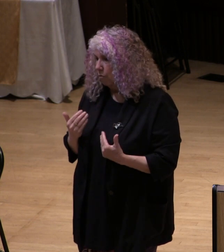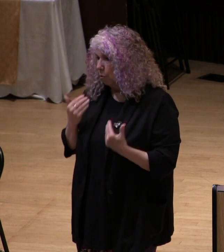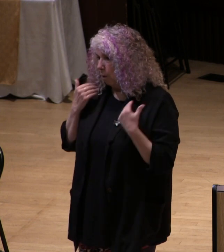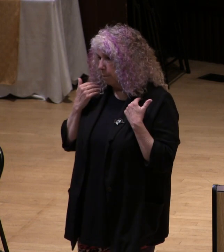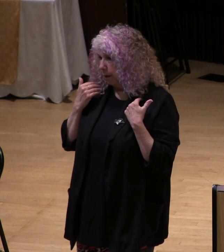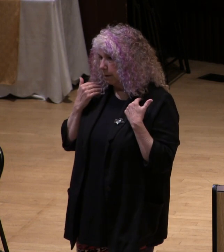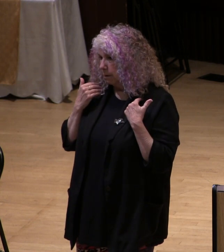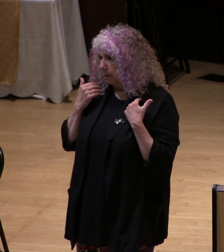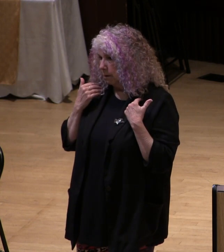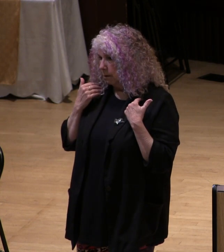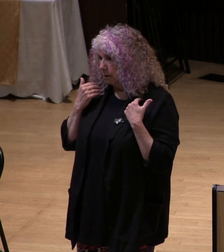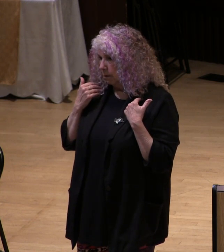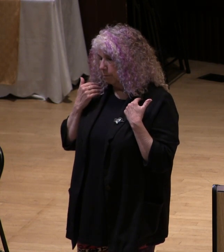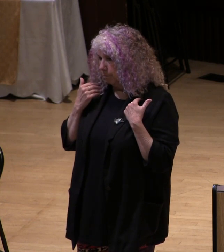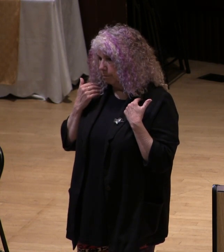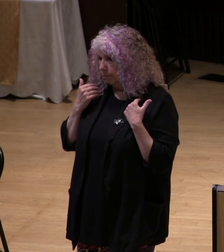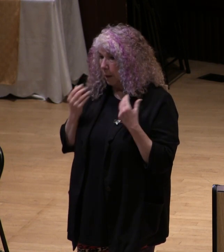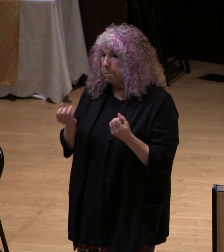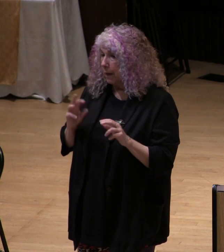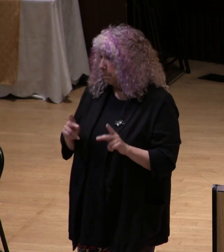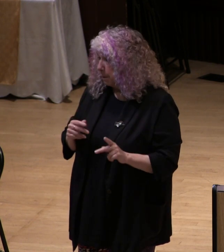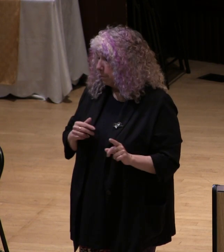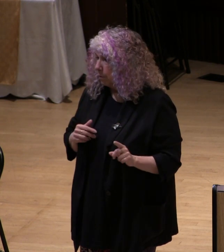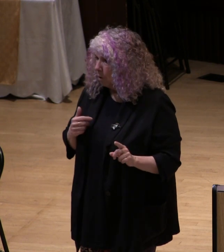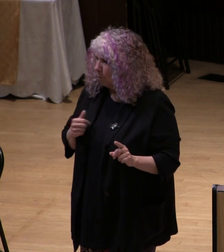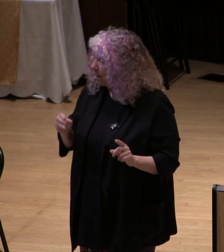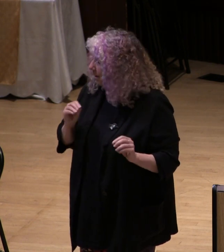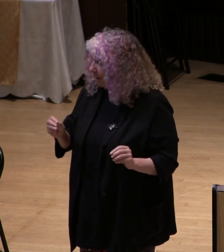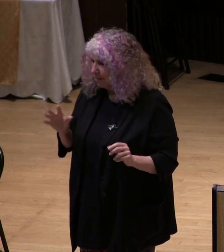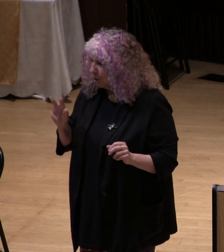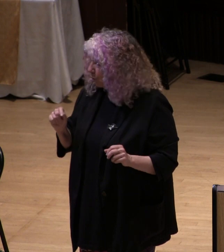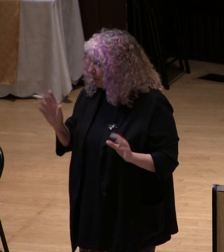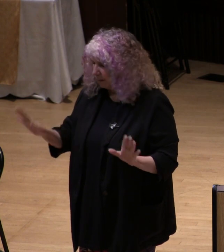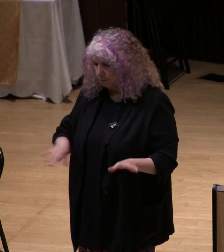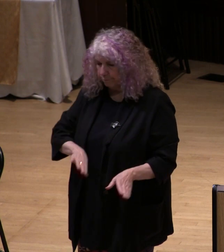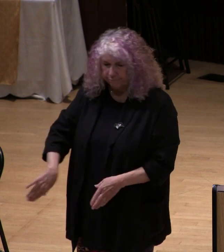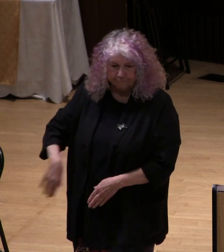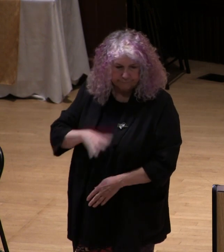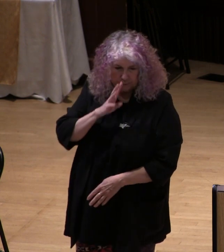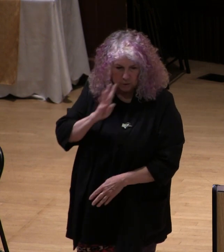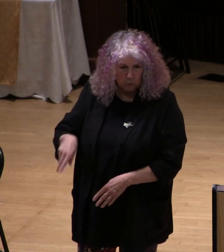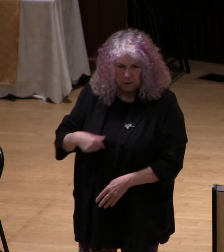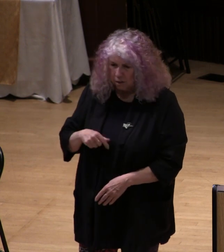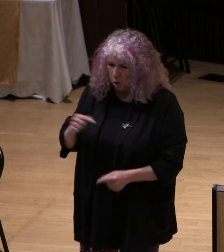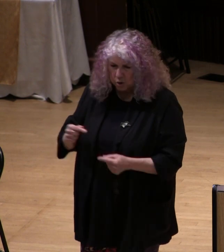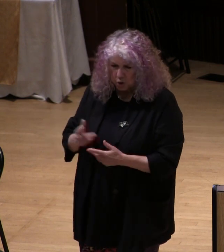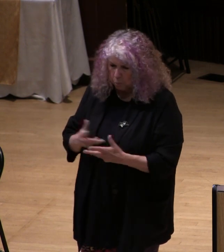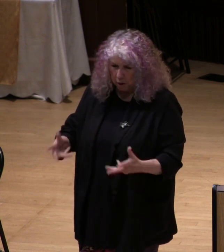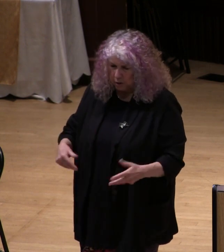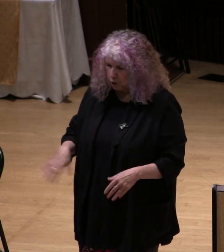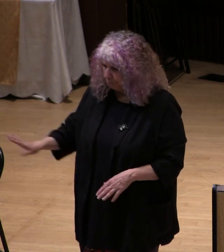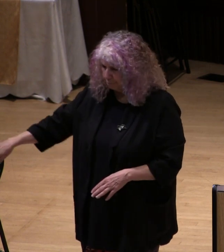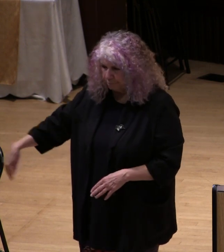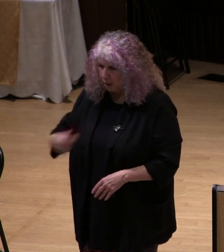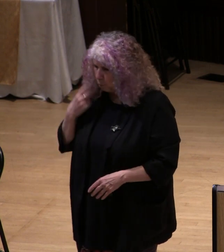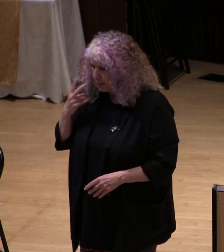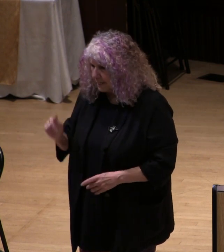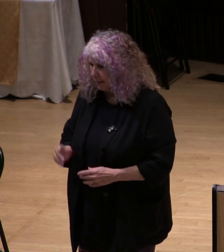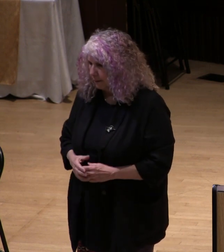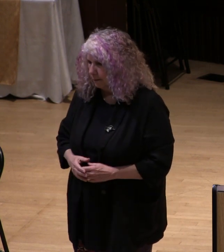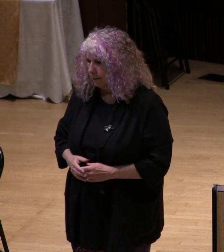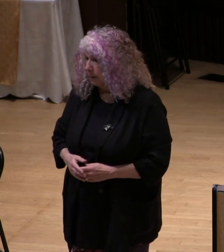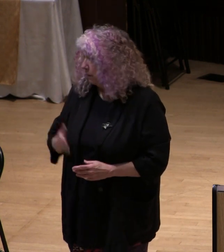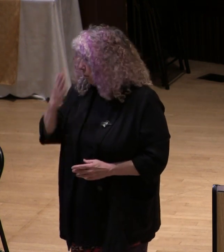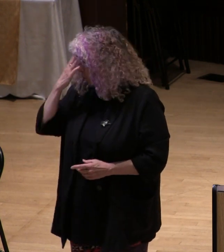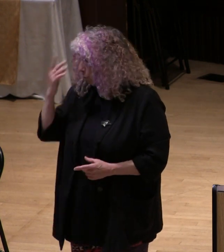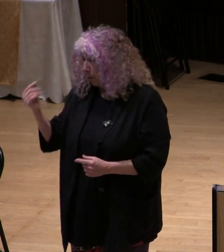overwhelming. And many people want nothing to do with them. It's too painful to be present to them. They don't